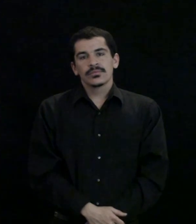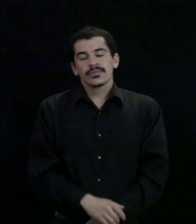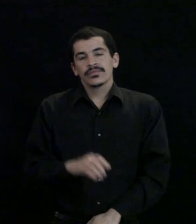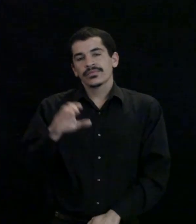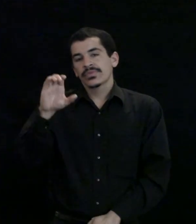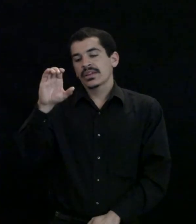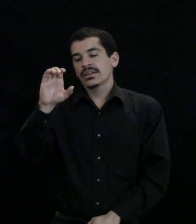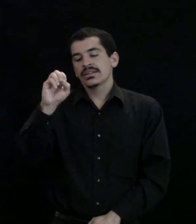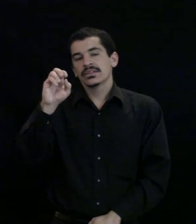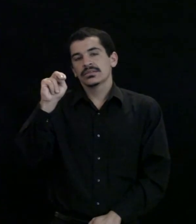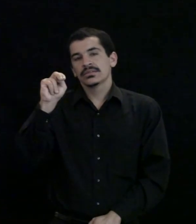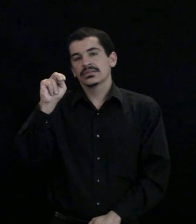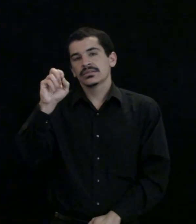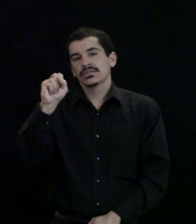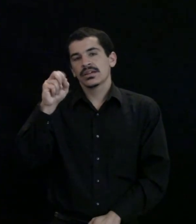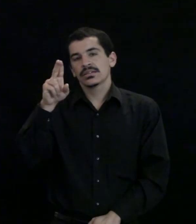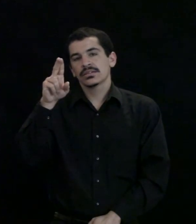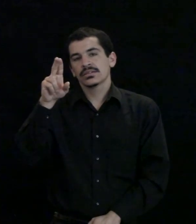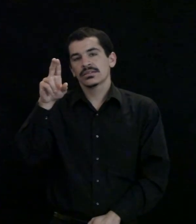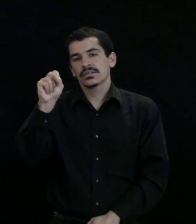Census tracts.